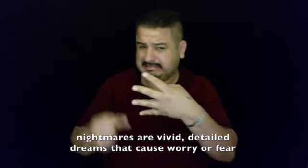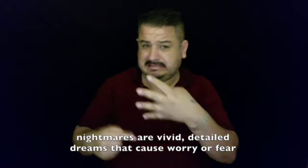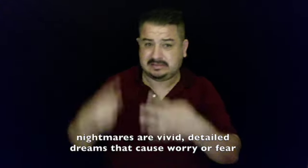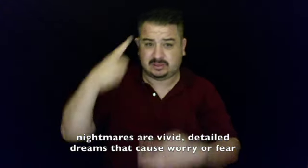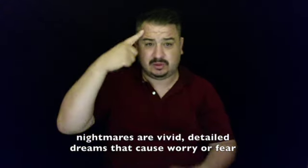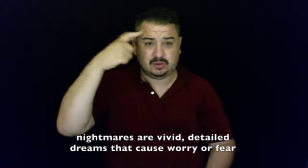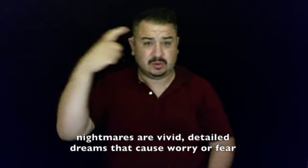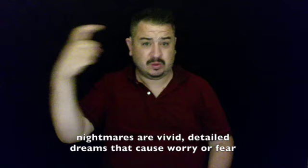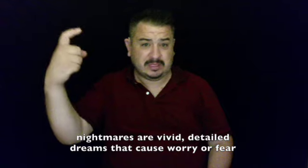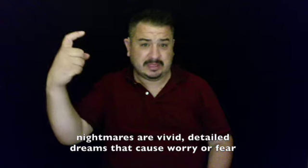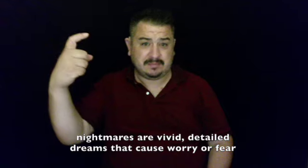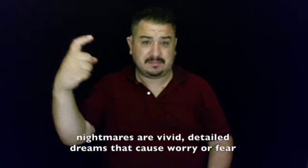or fear.